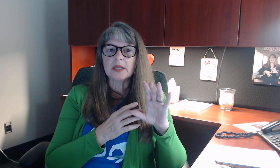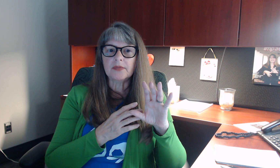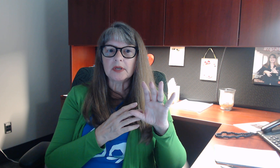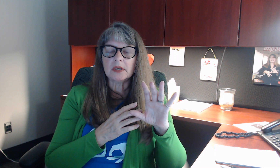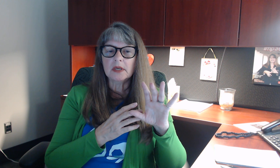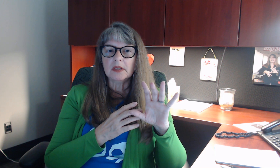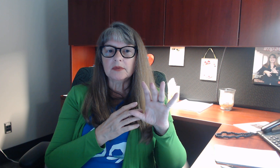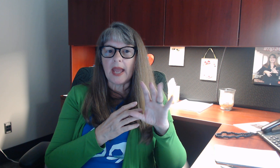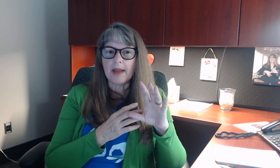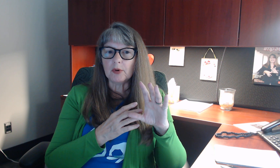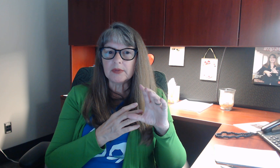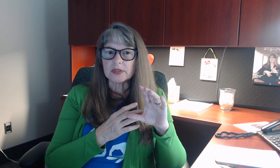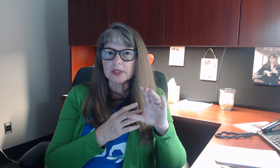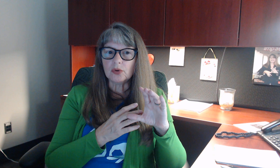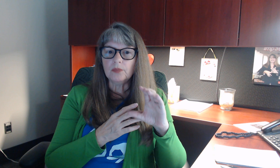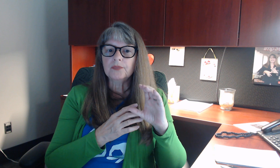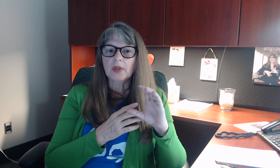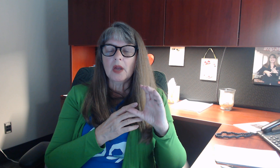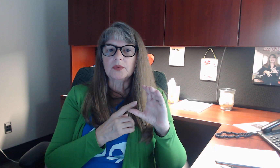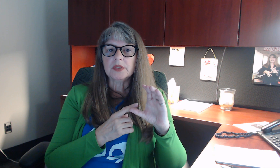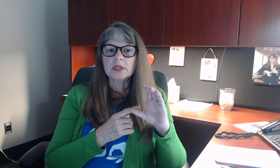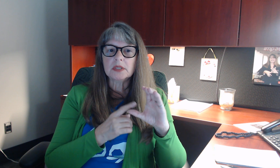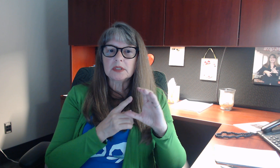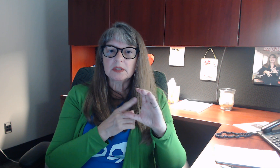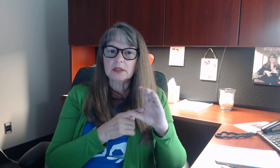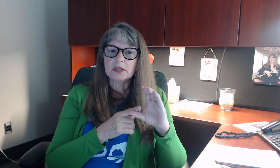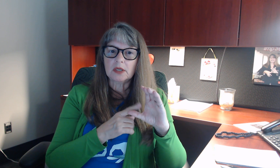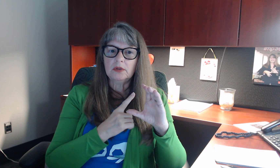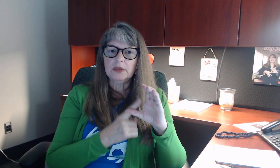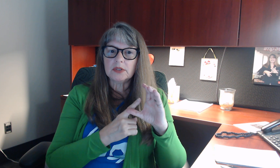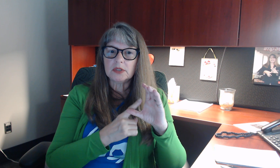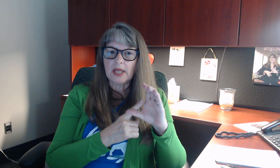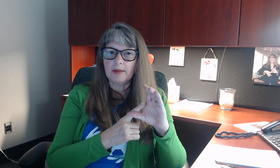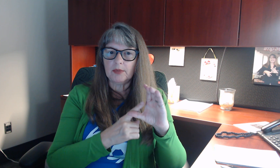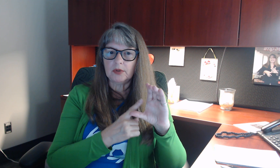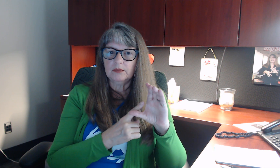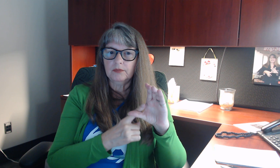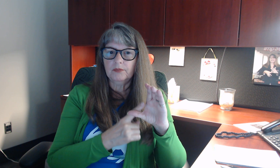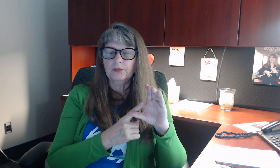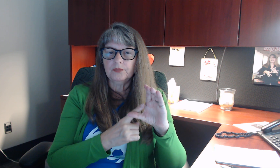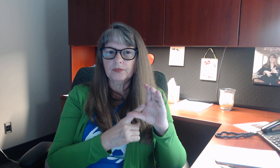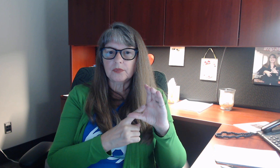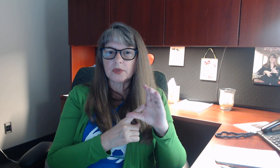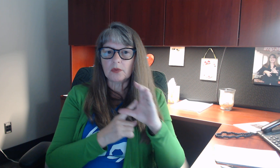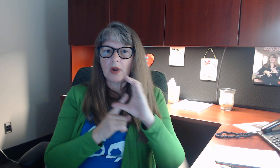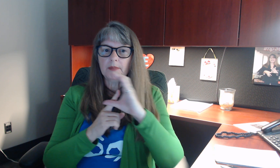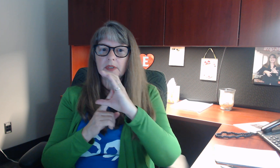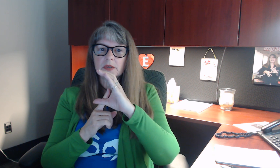the hammer and the sickle. Well, this is the sickle and this is the hammer. So